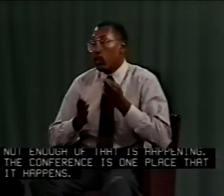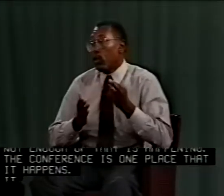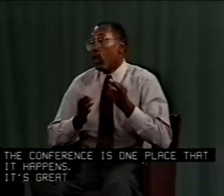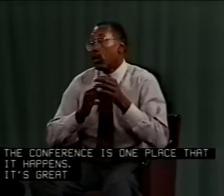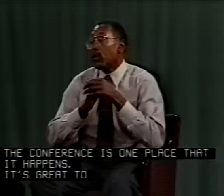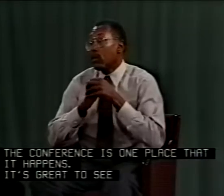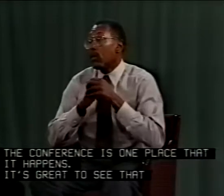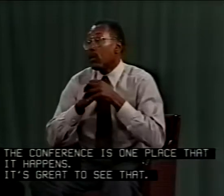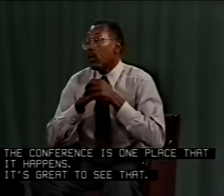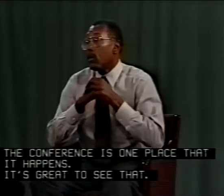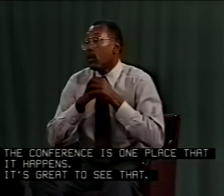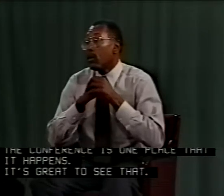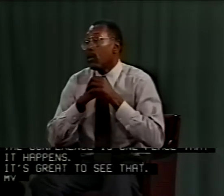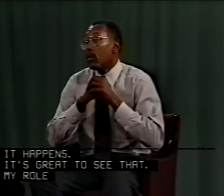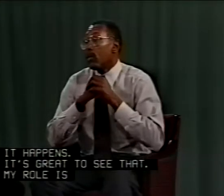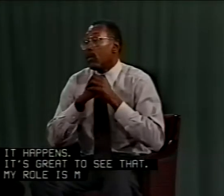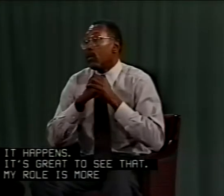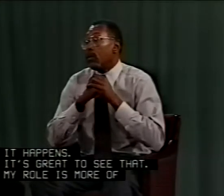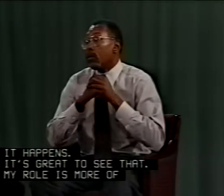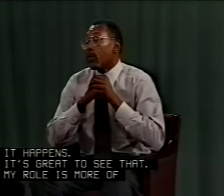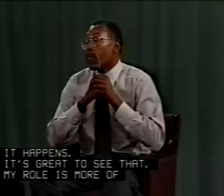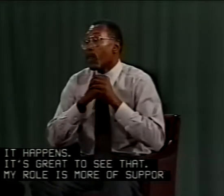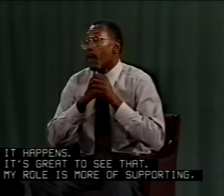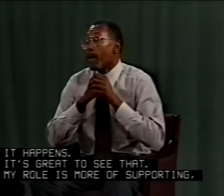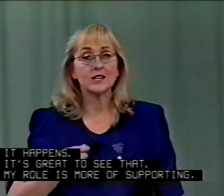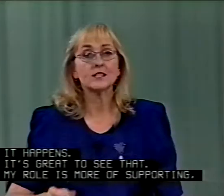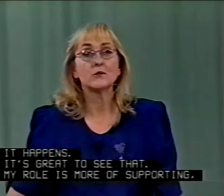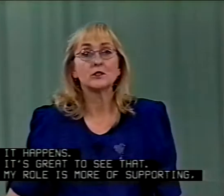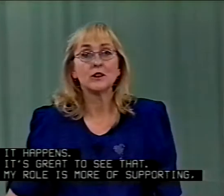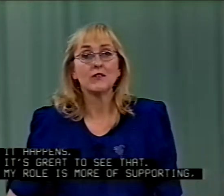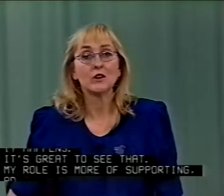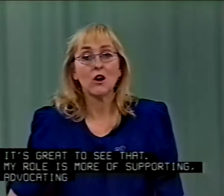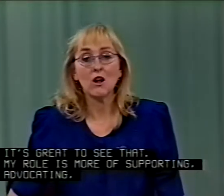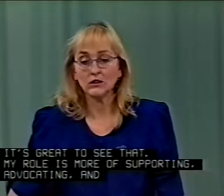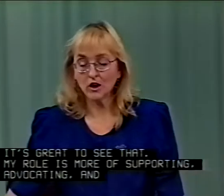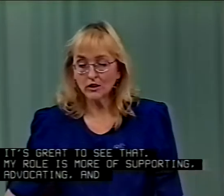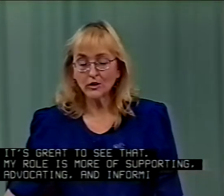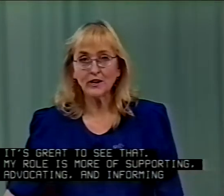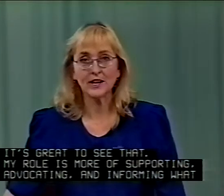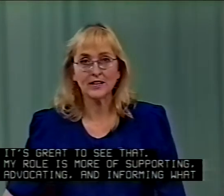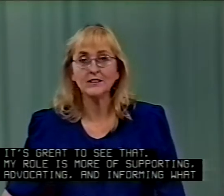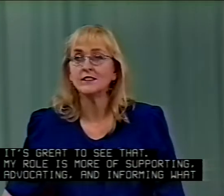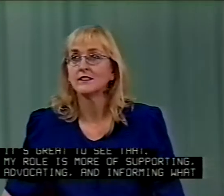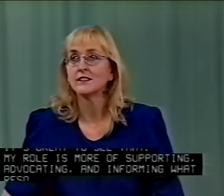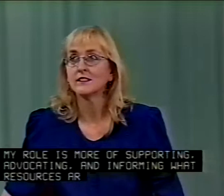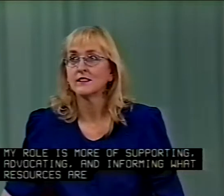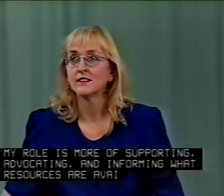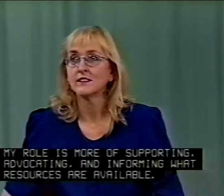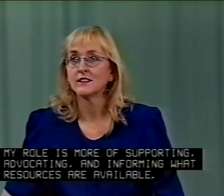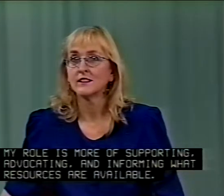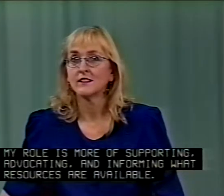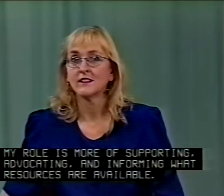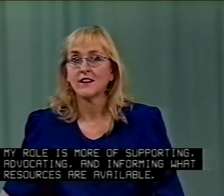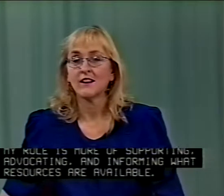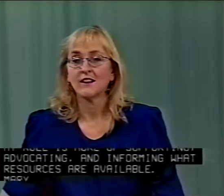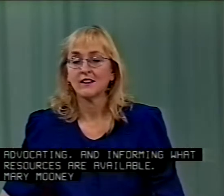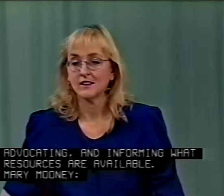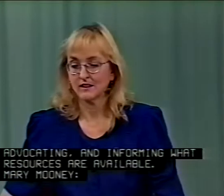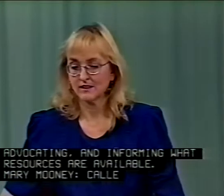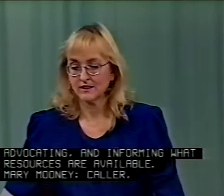informing, you know, what resources are available. Thank you. We do have a call. Caller, go ahead. Yes.